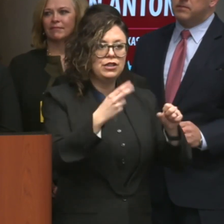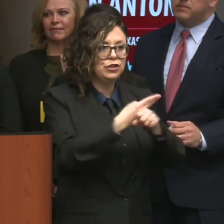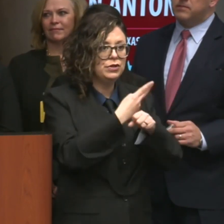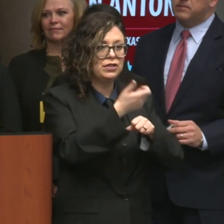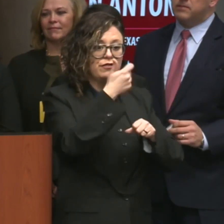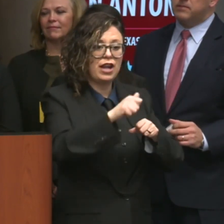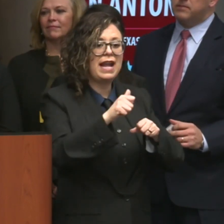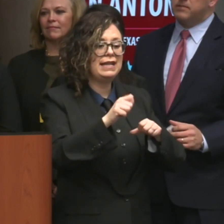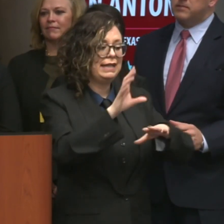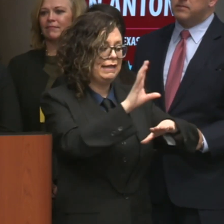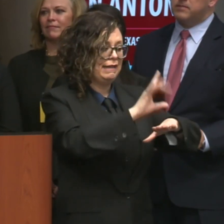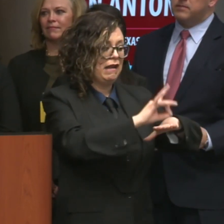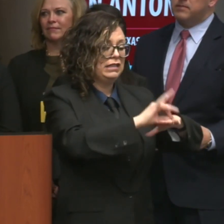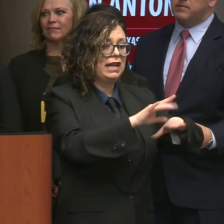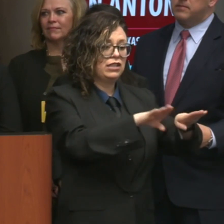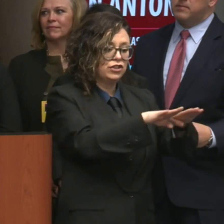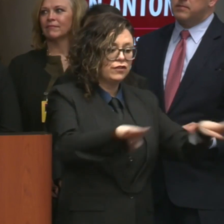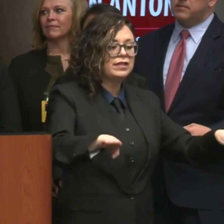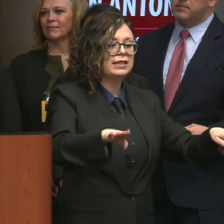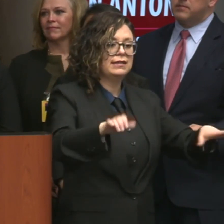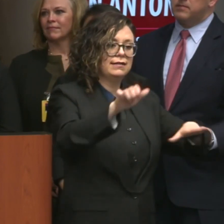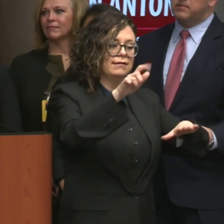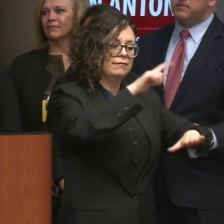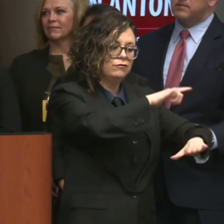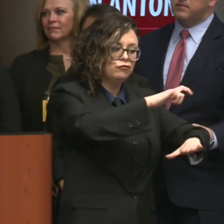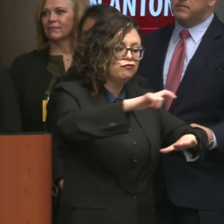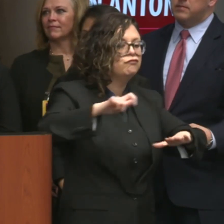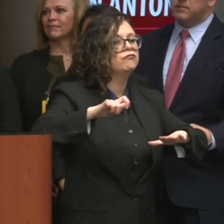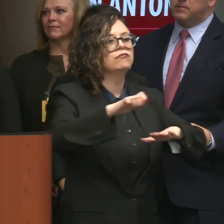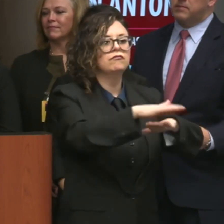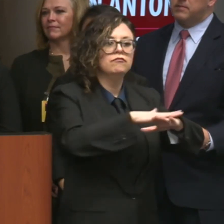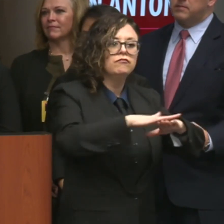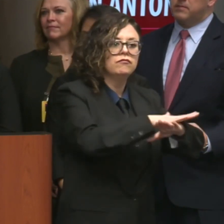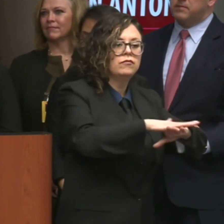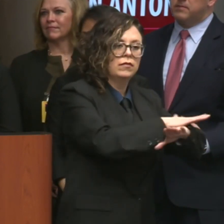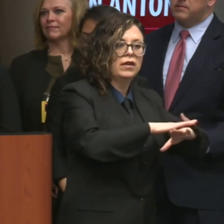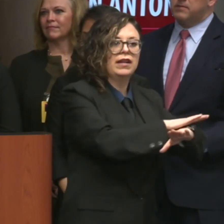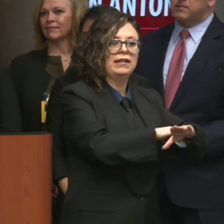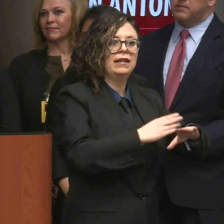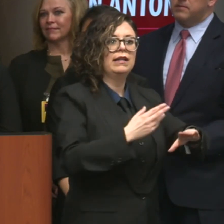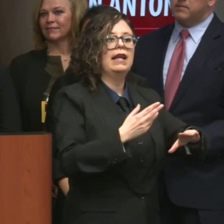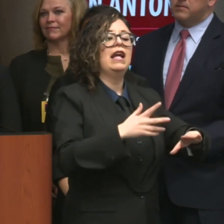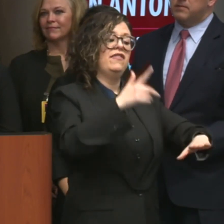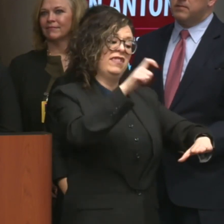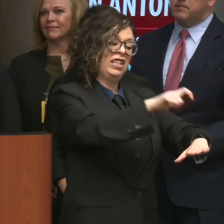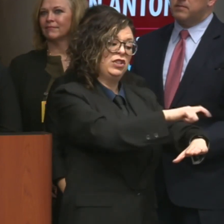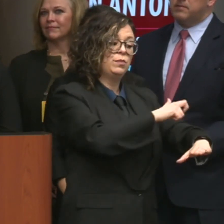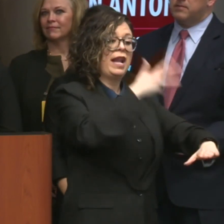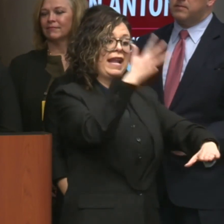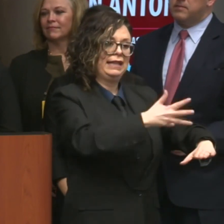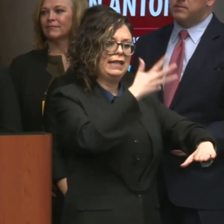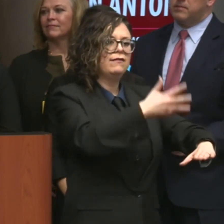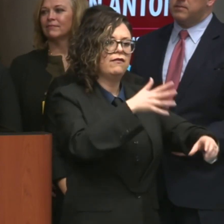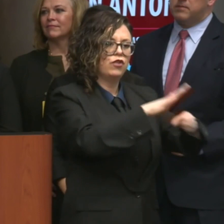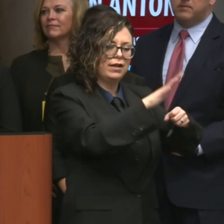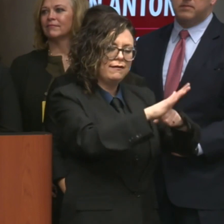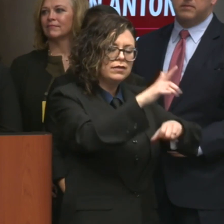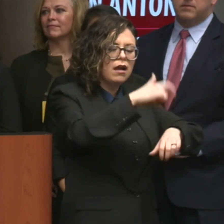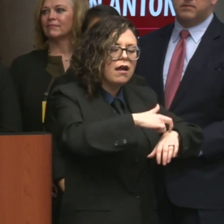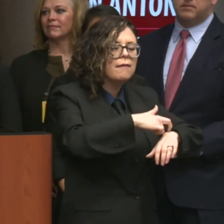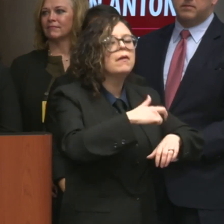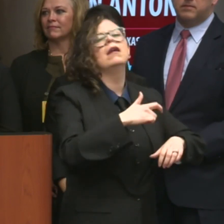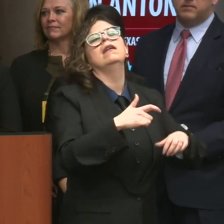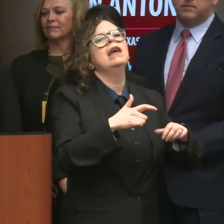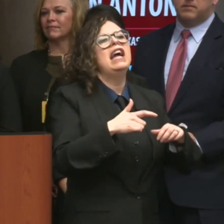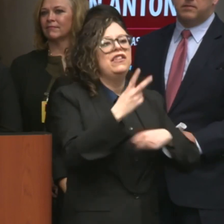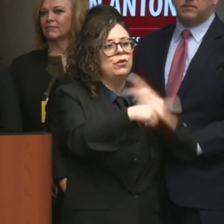contact surfaces are treated with disinfectant, that you've got it on there for enough contact time, those are the sorts of things that would be